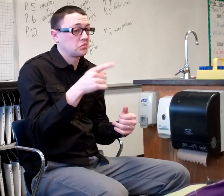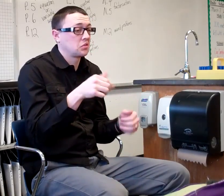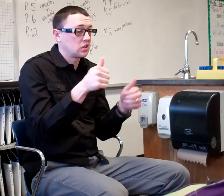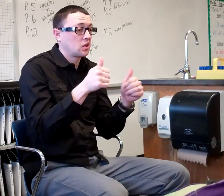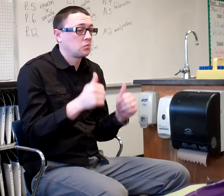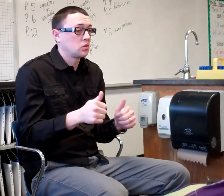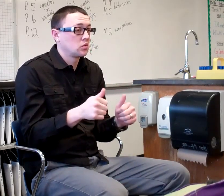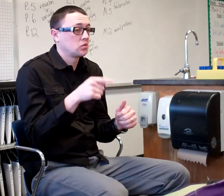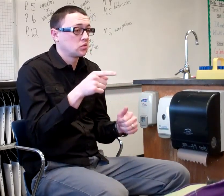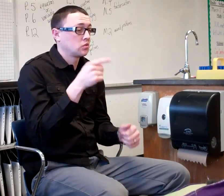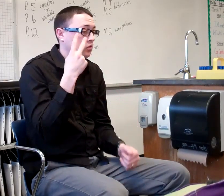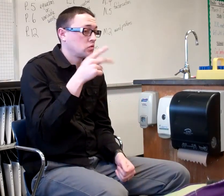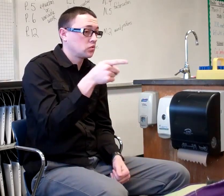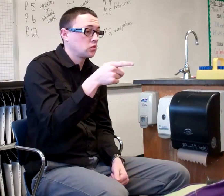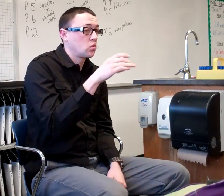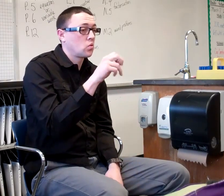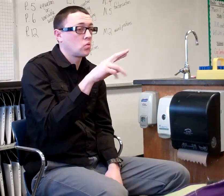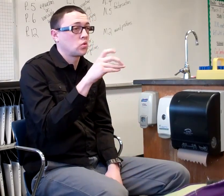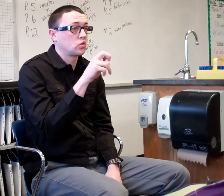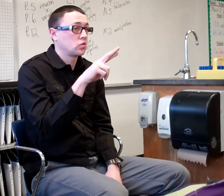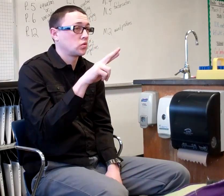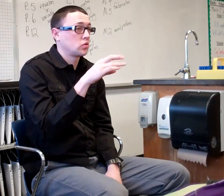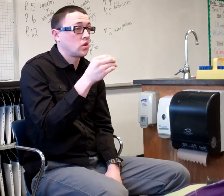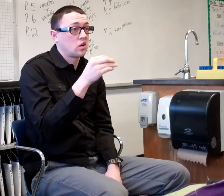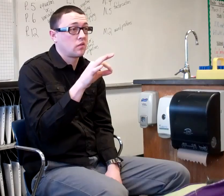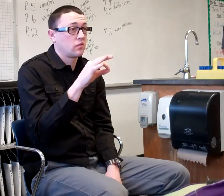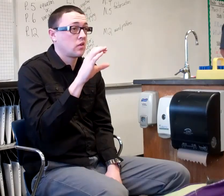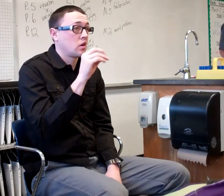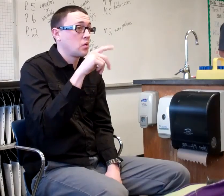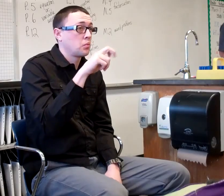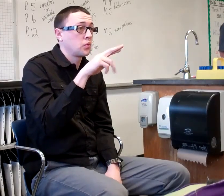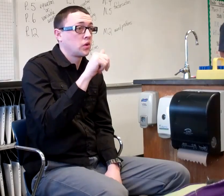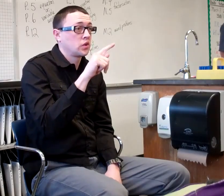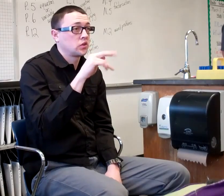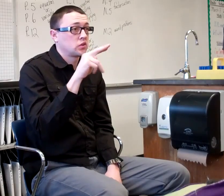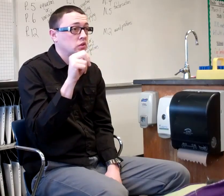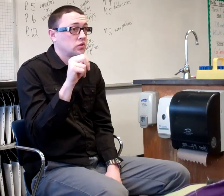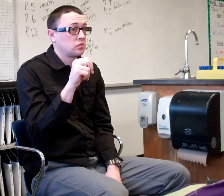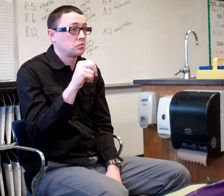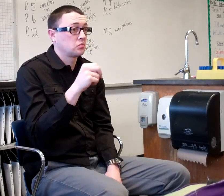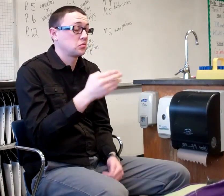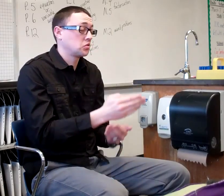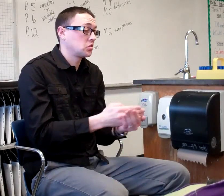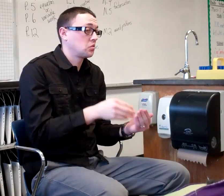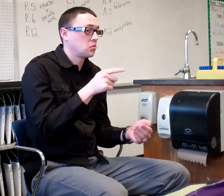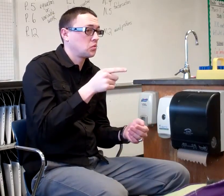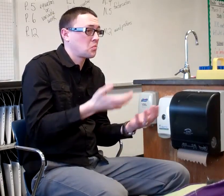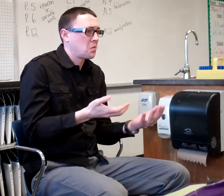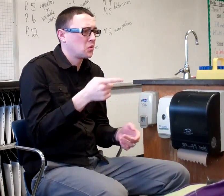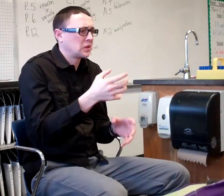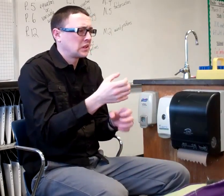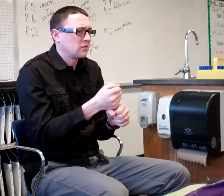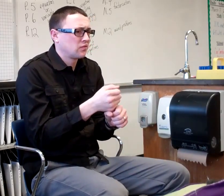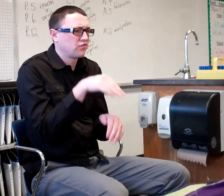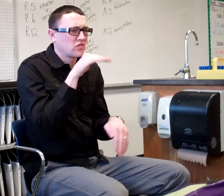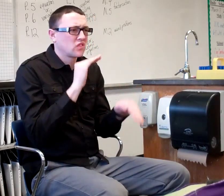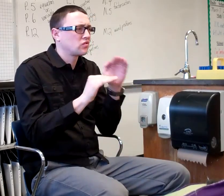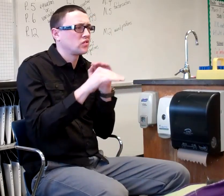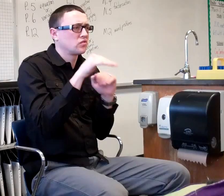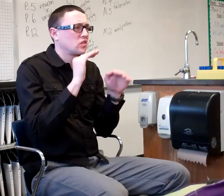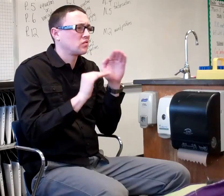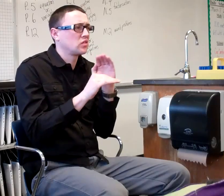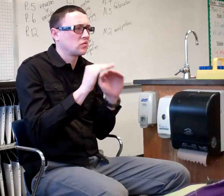of operation, or you don't get the right answer. And some of you may have got frustrated because, ooh, my check isn't coming out right. Well, you might have